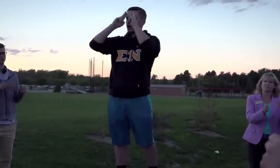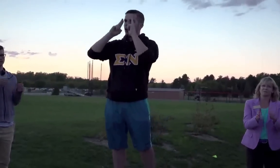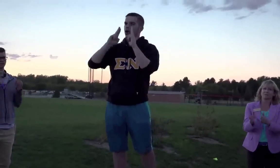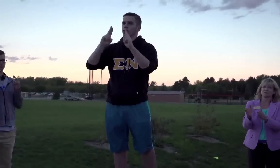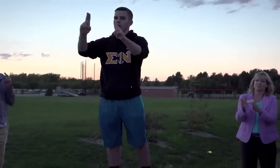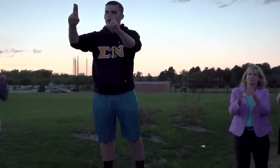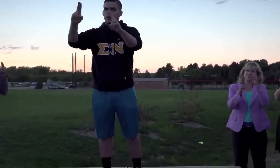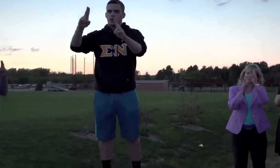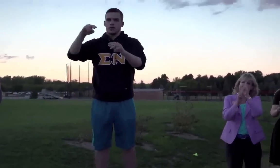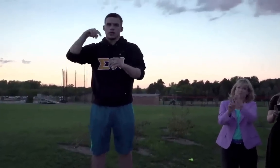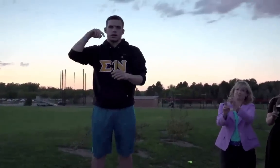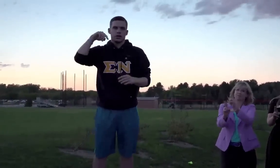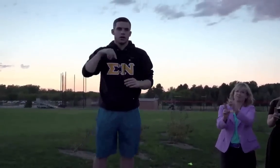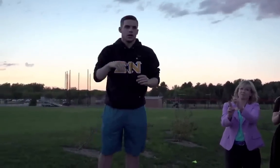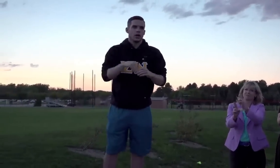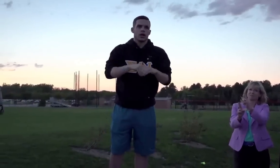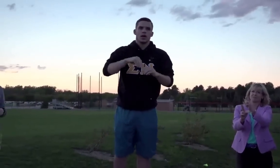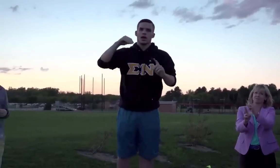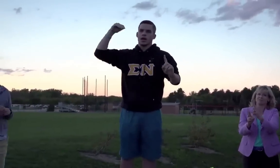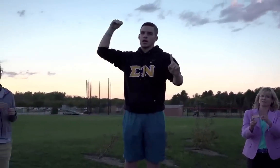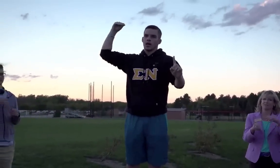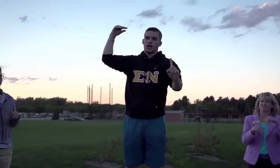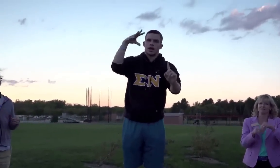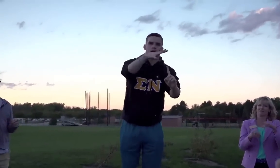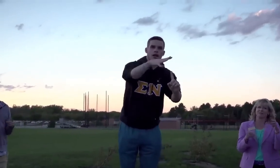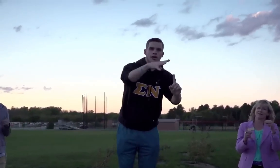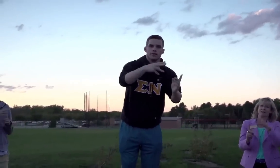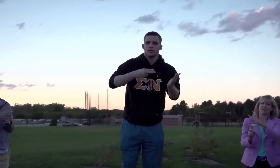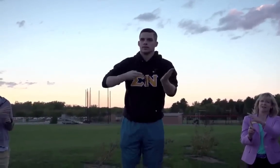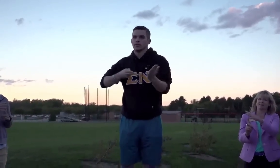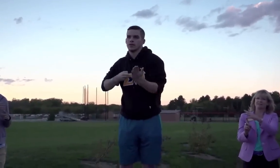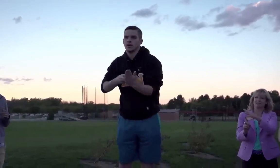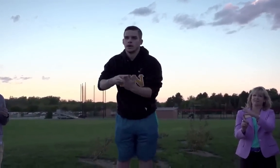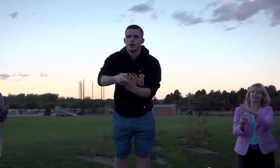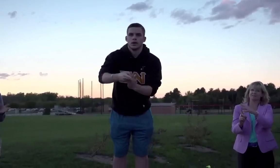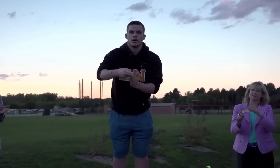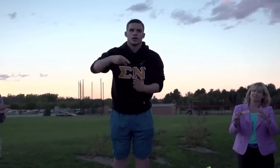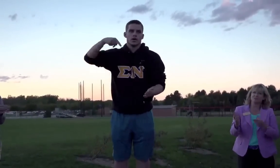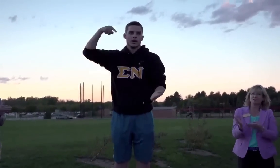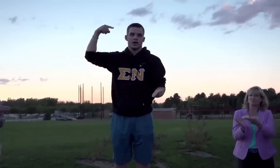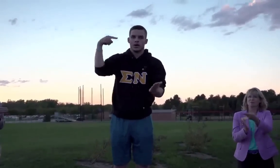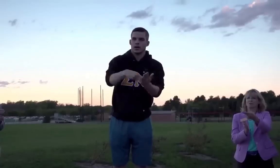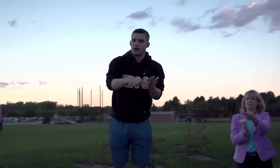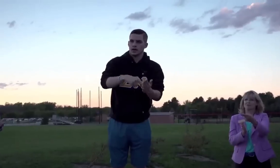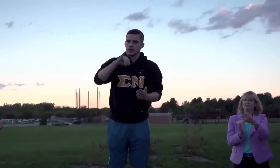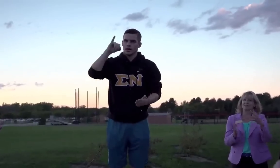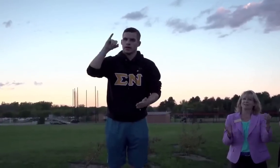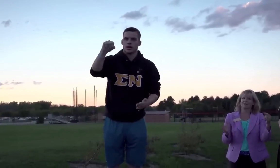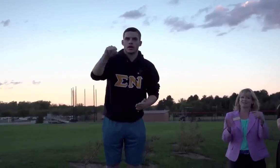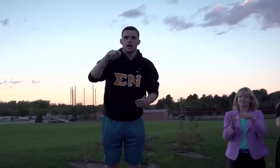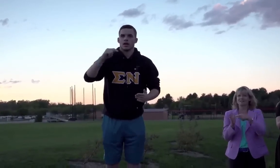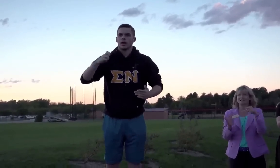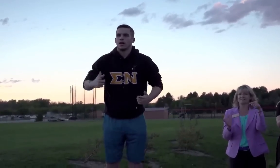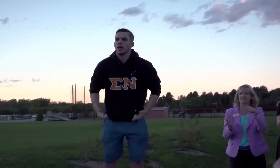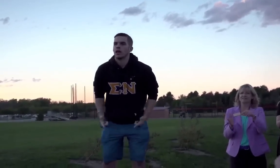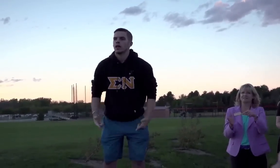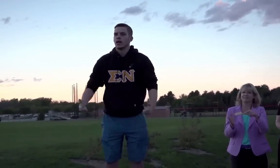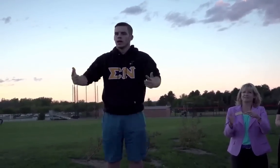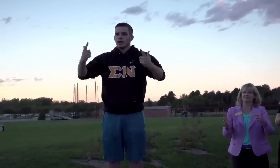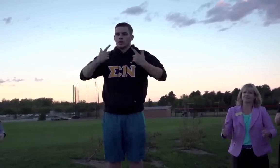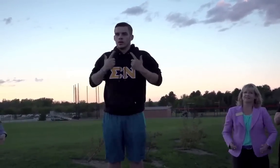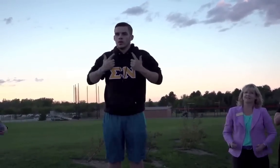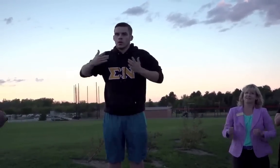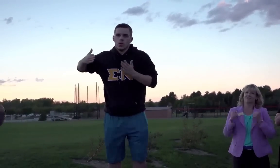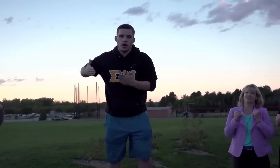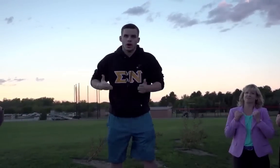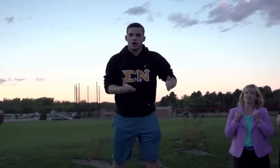of honor, to serve in the light of truth. This is the life,